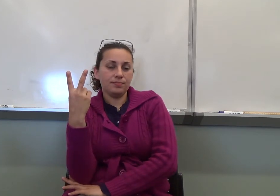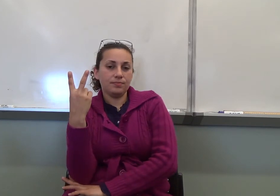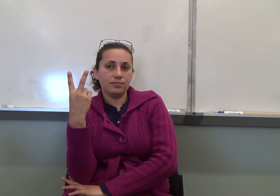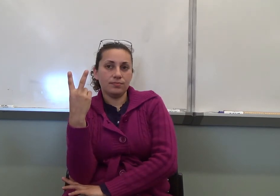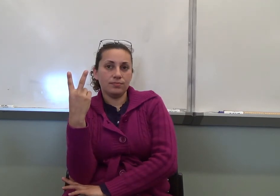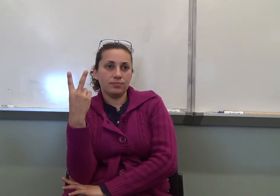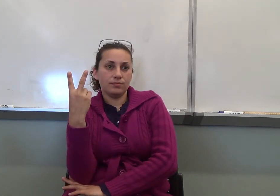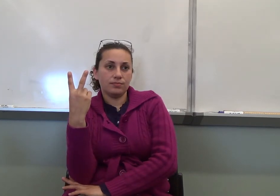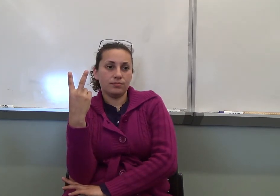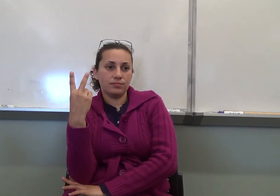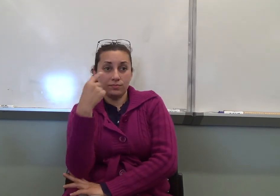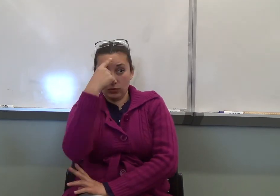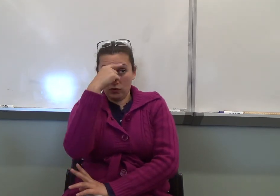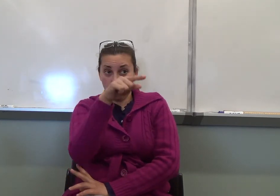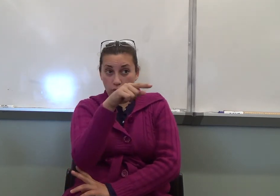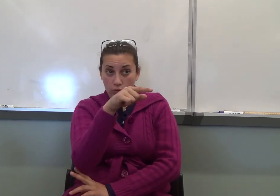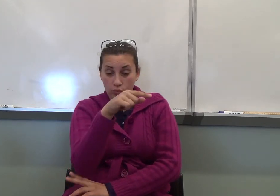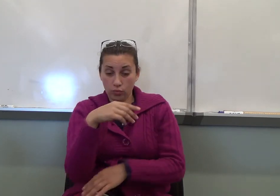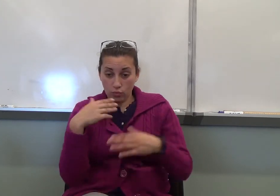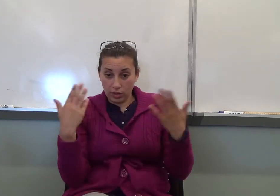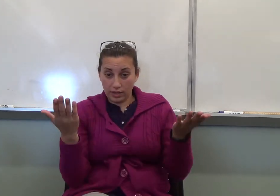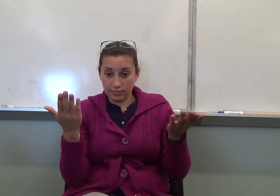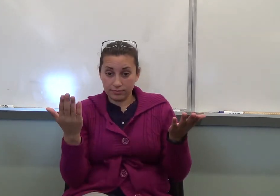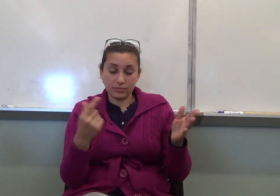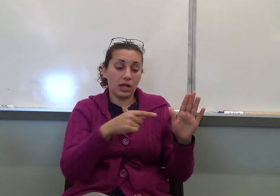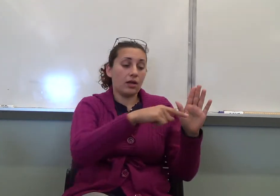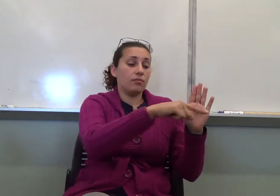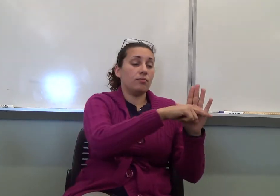For us, it's going to be a minus 11 plus a plus 2.